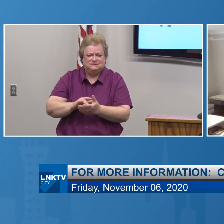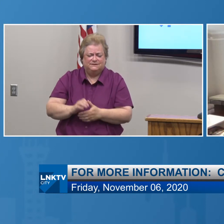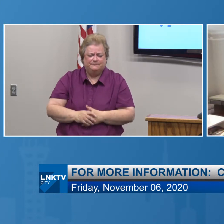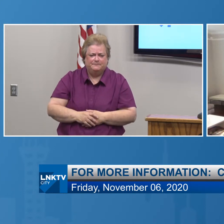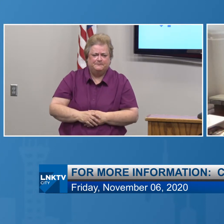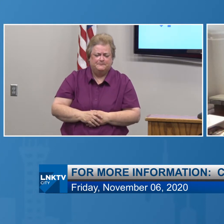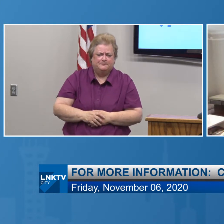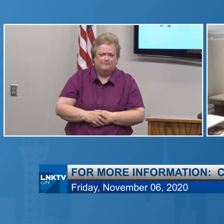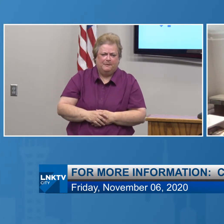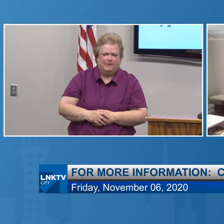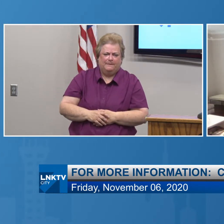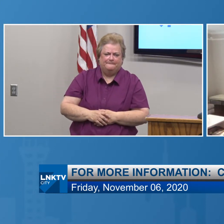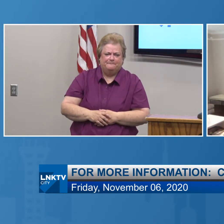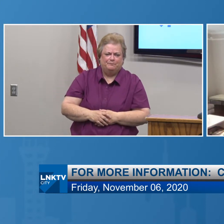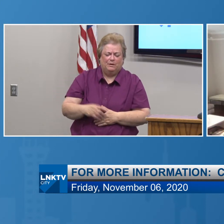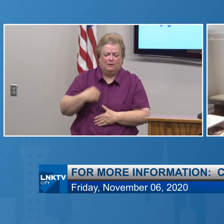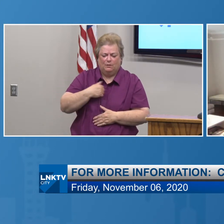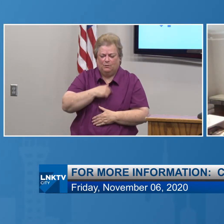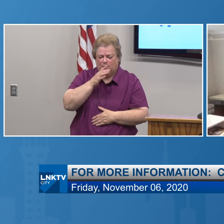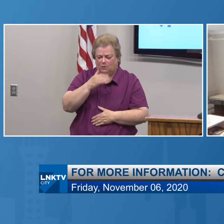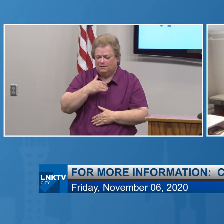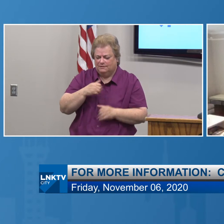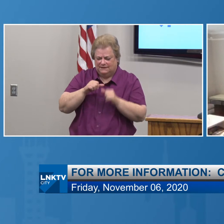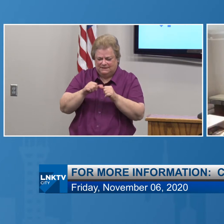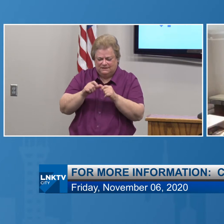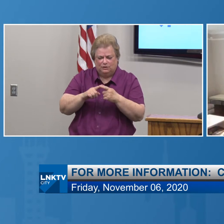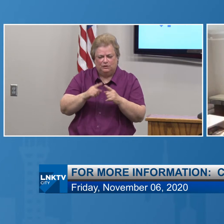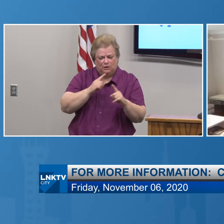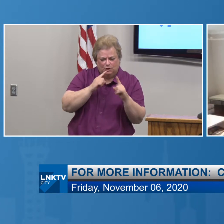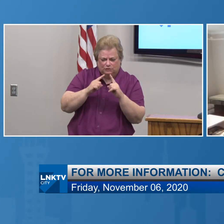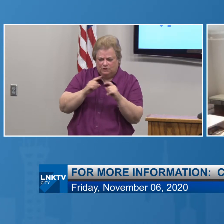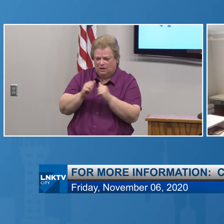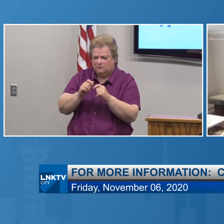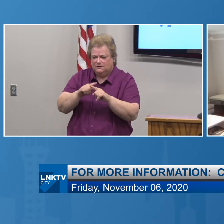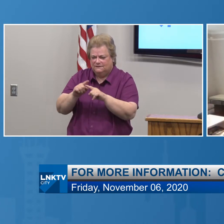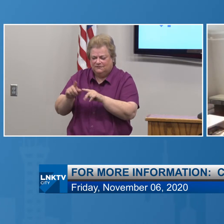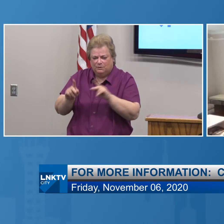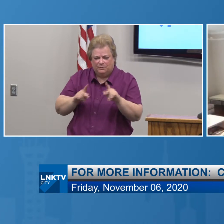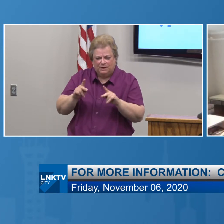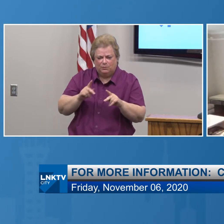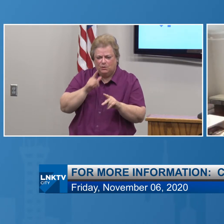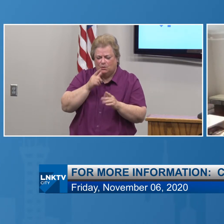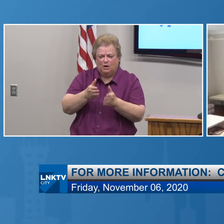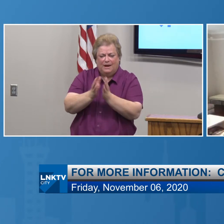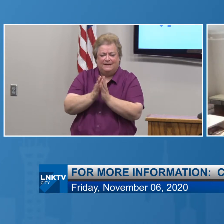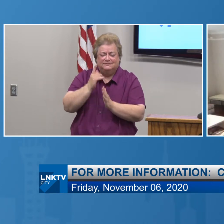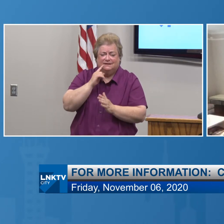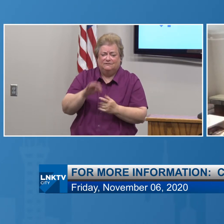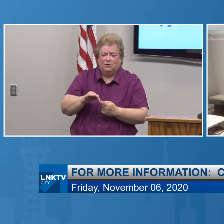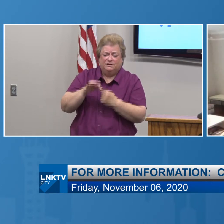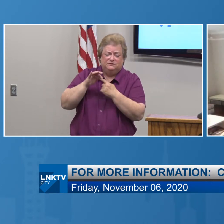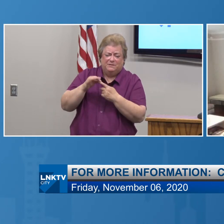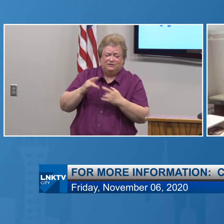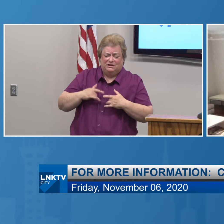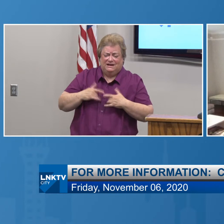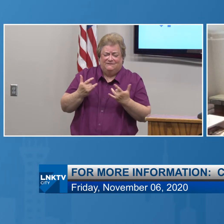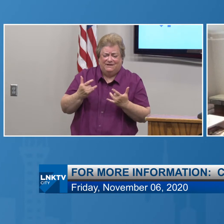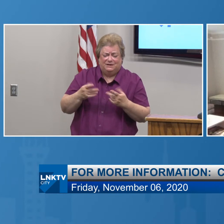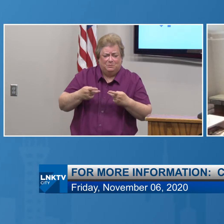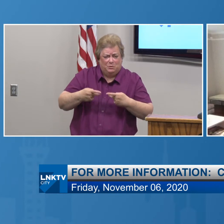We will be having those conversations with different people who have requested special event permits.